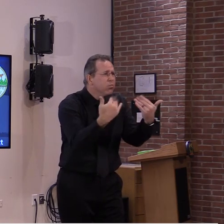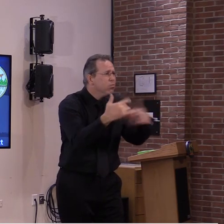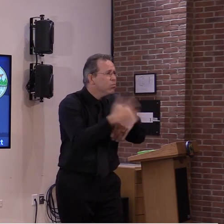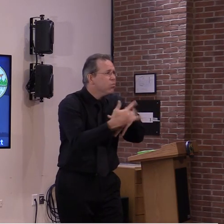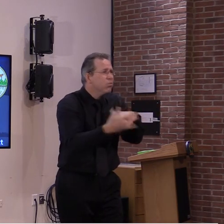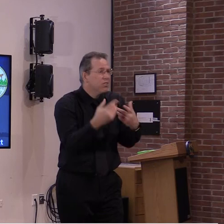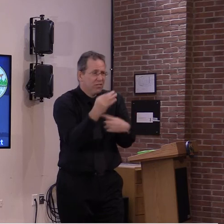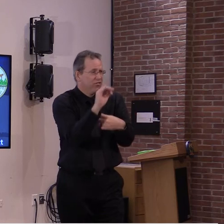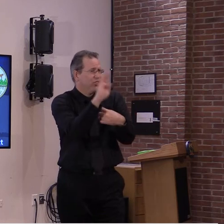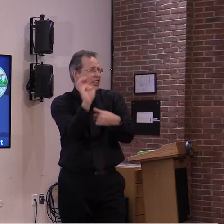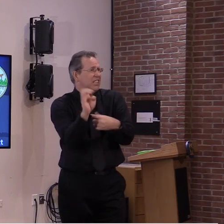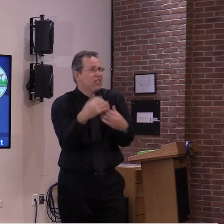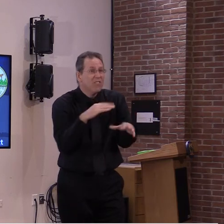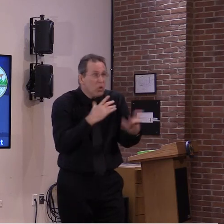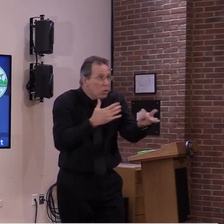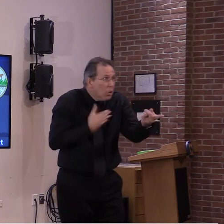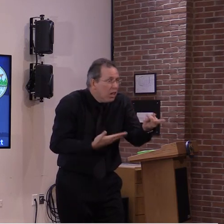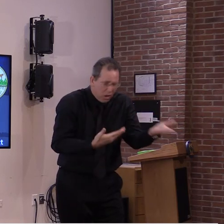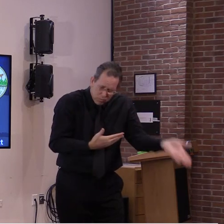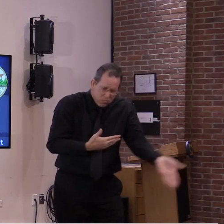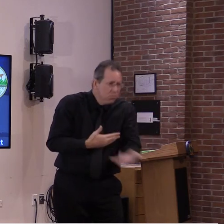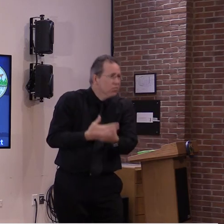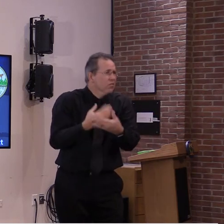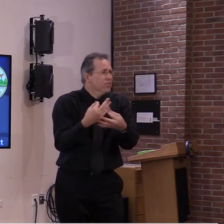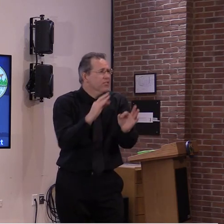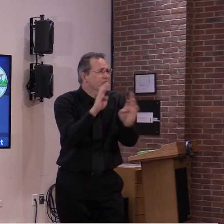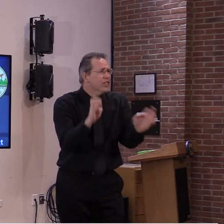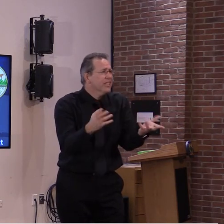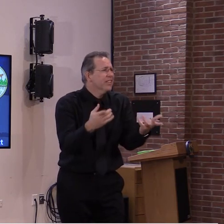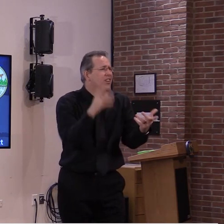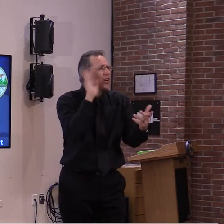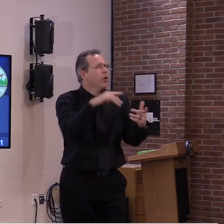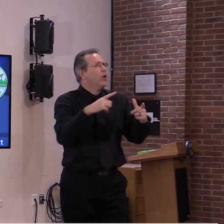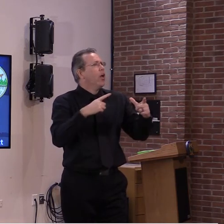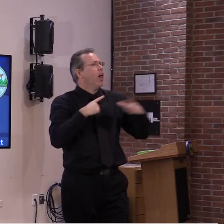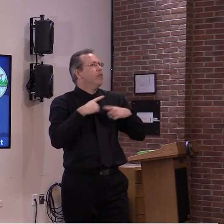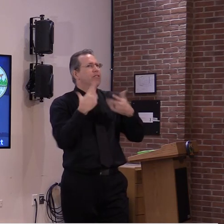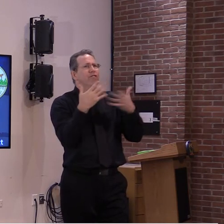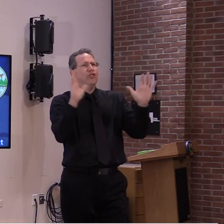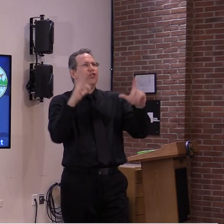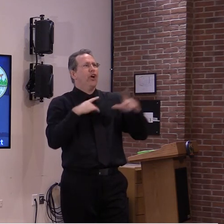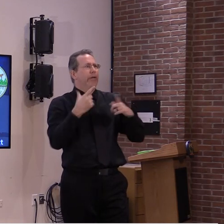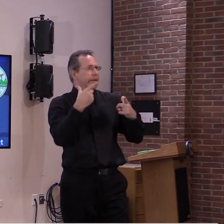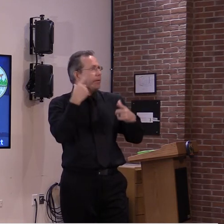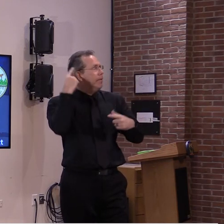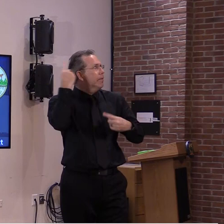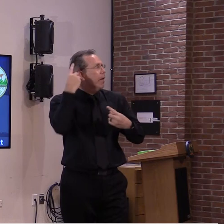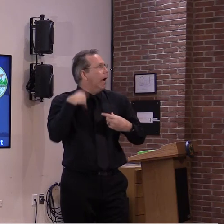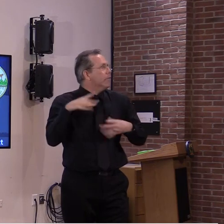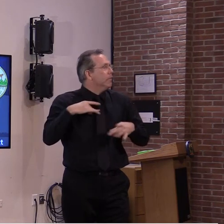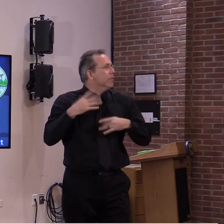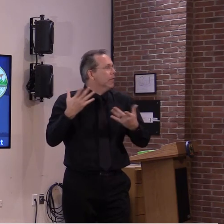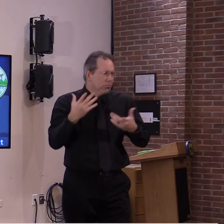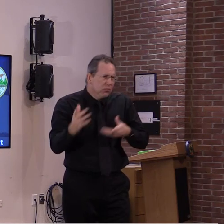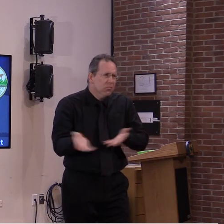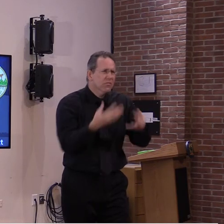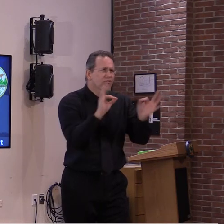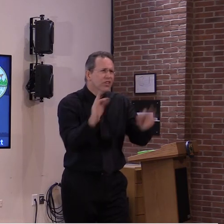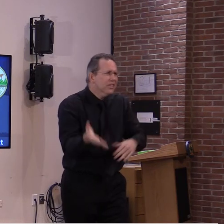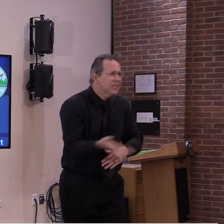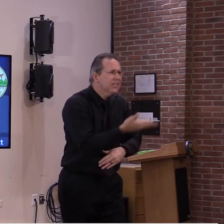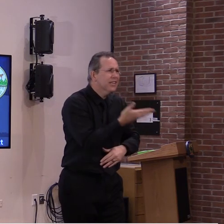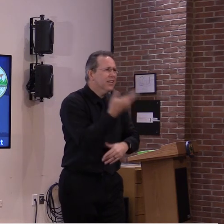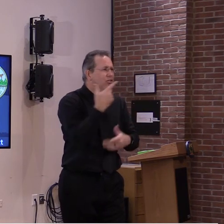period that slowed people down from getting tested. We just wanted to remind everyone that we do have the capacity, and